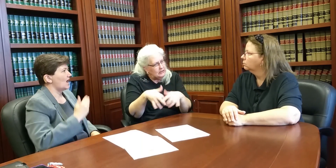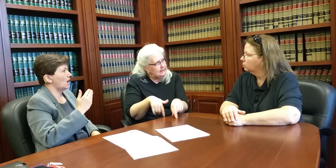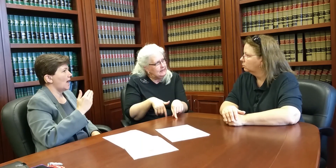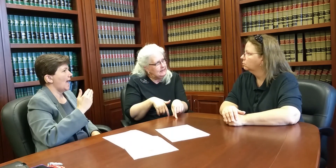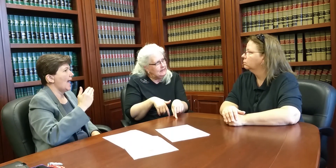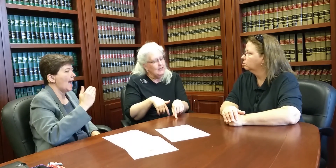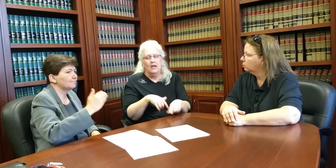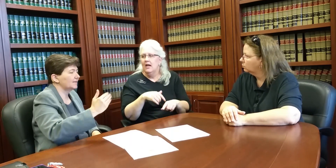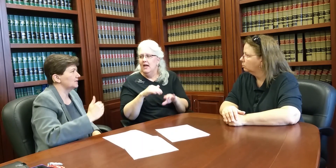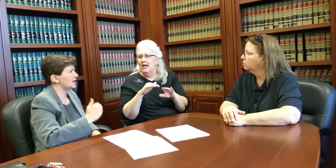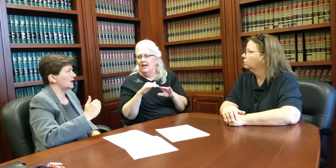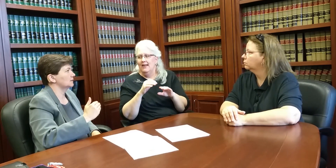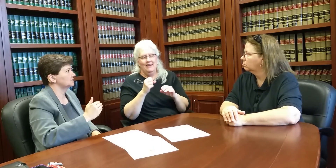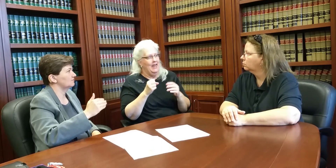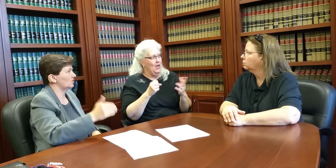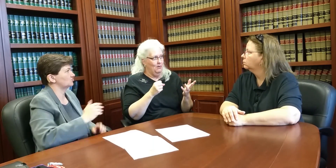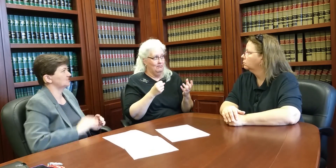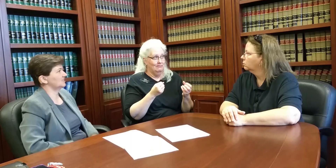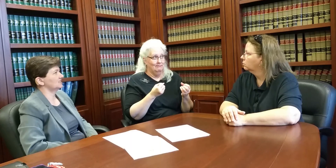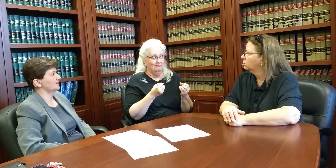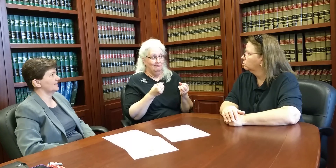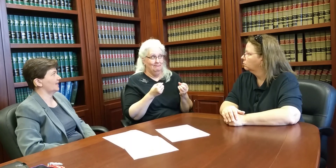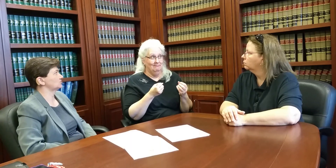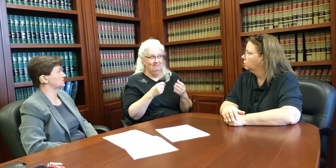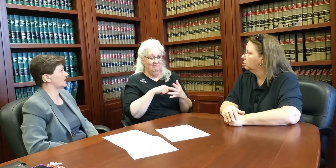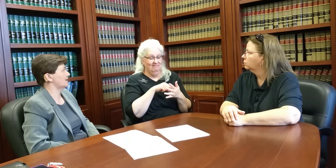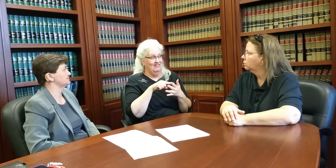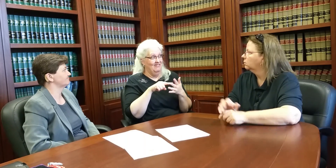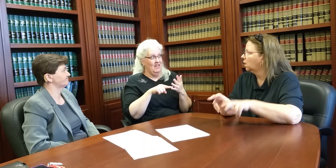Now, how many times have you actually seen any of that actually happen?